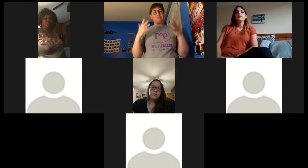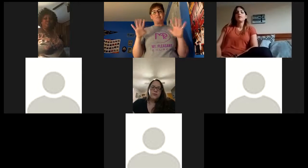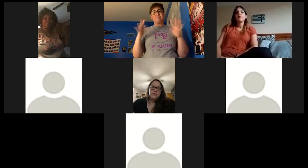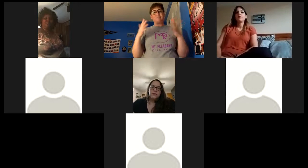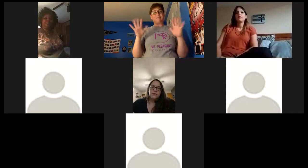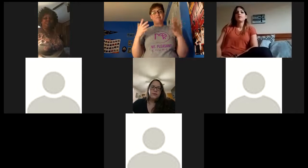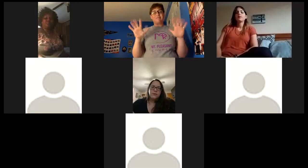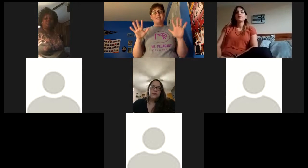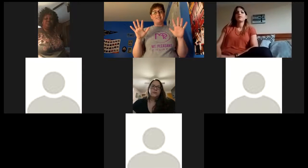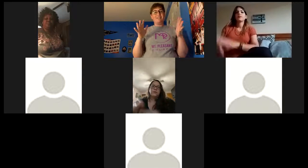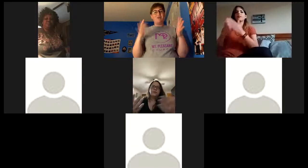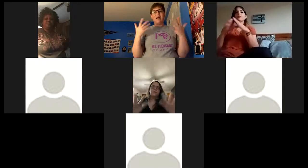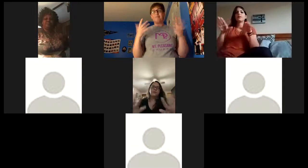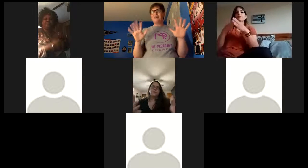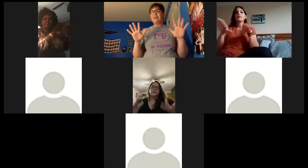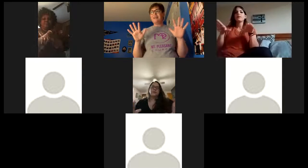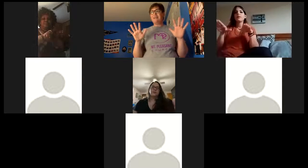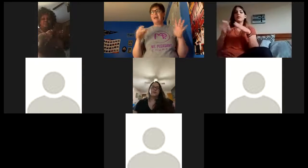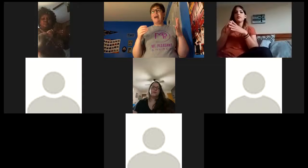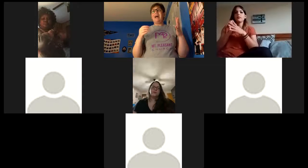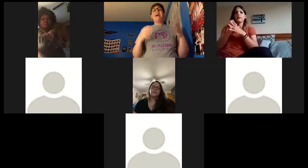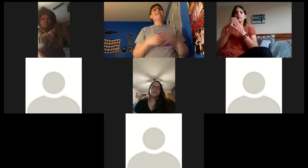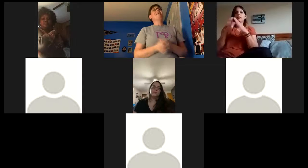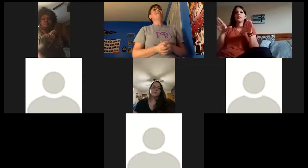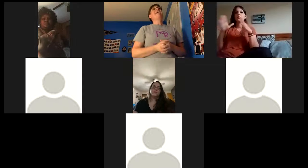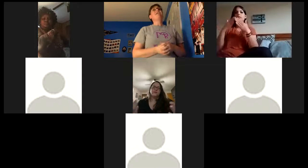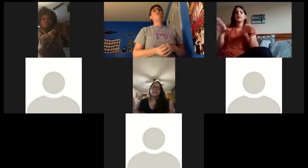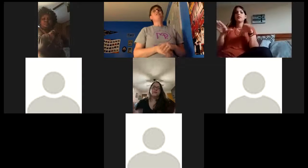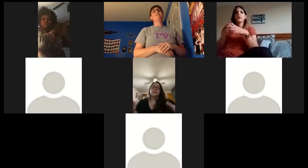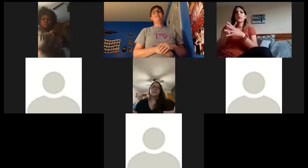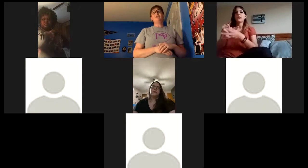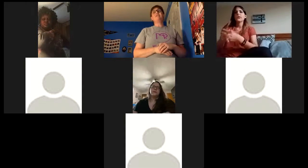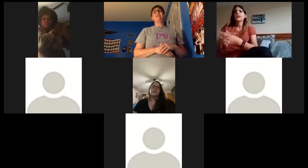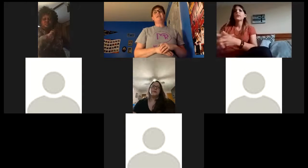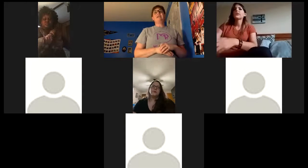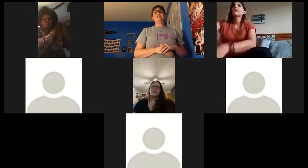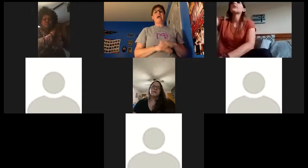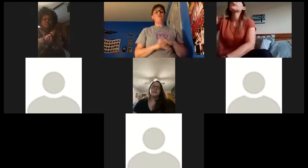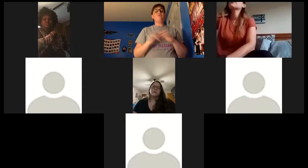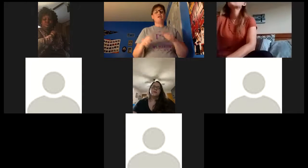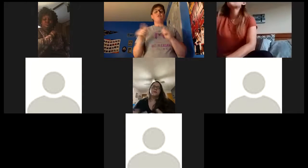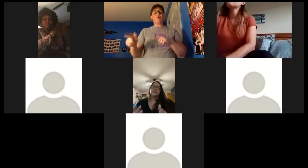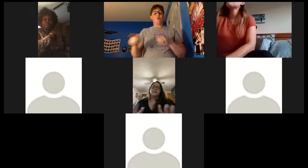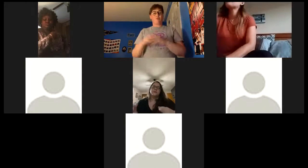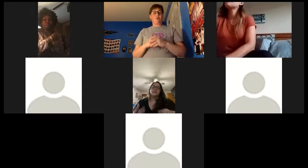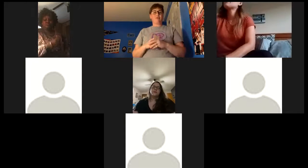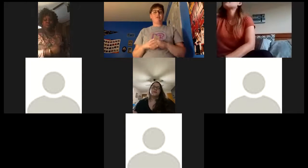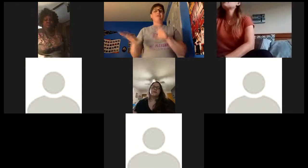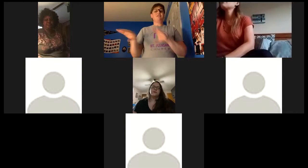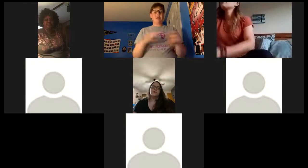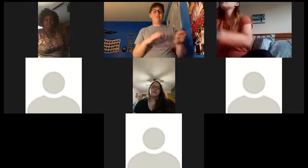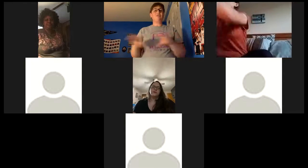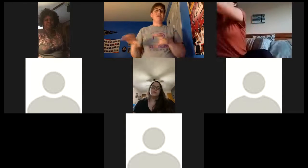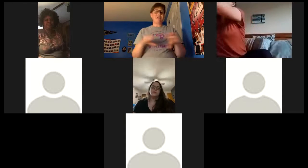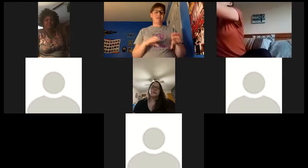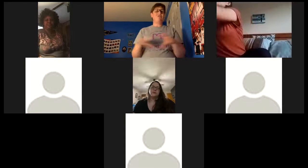finished. You know, I'm done. I guess you could use it in, have you done your homework?